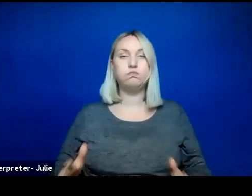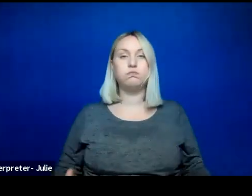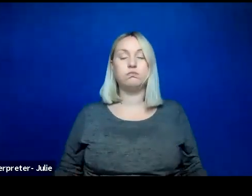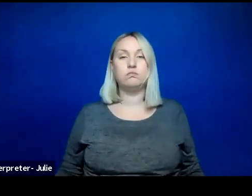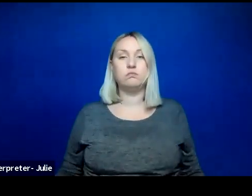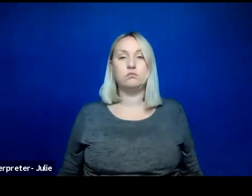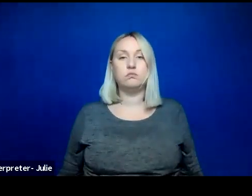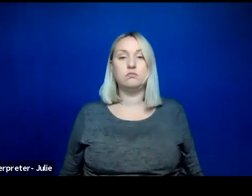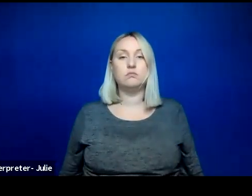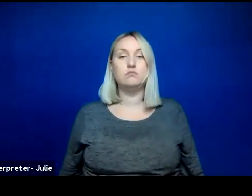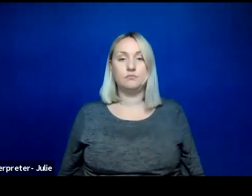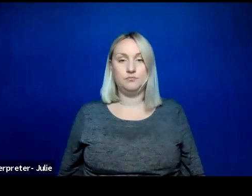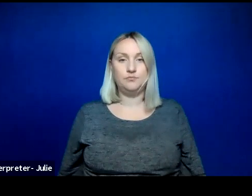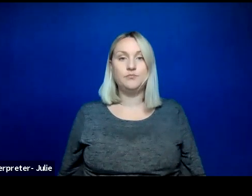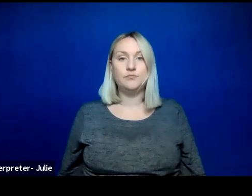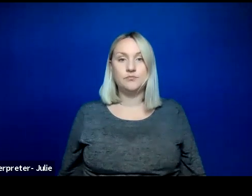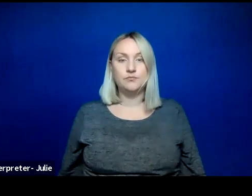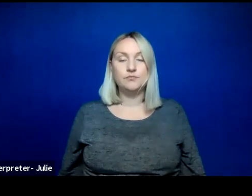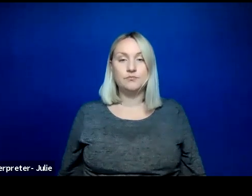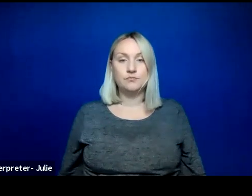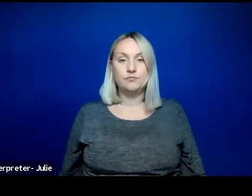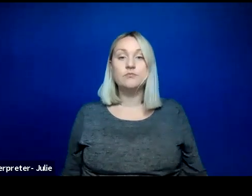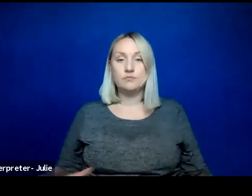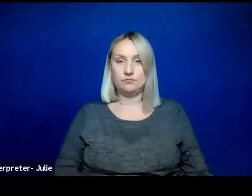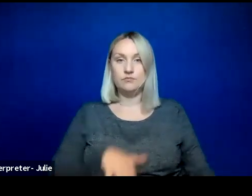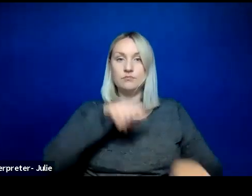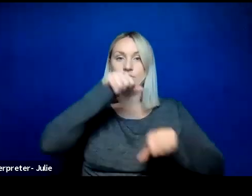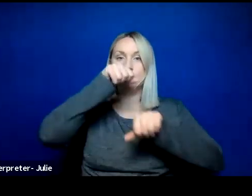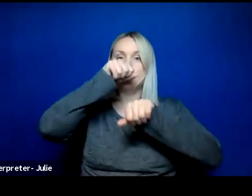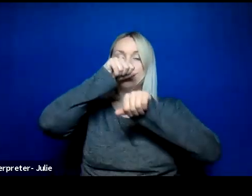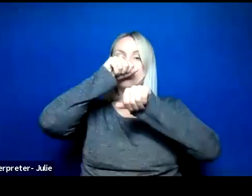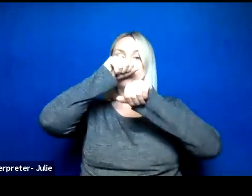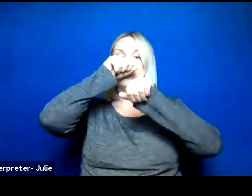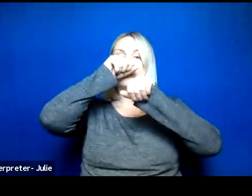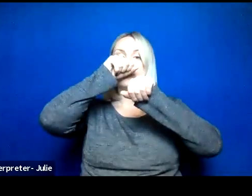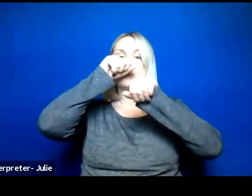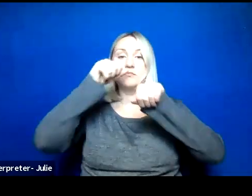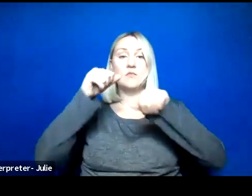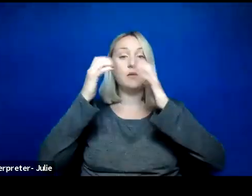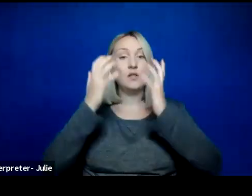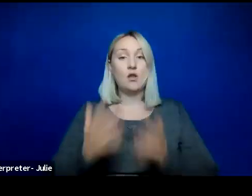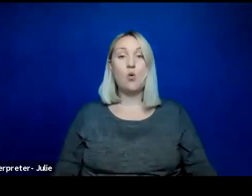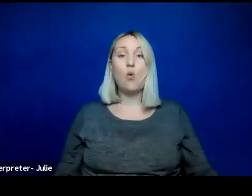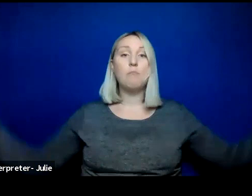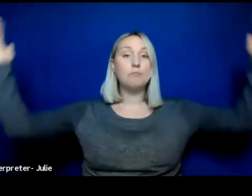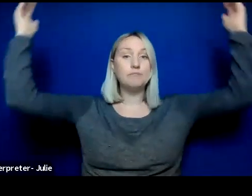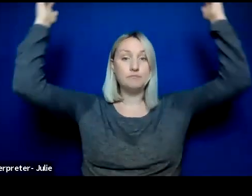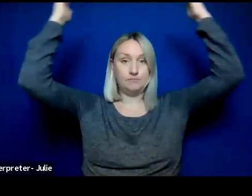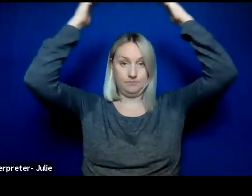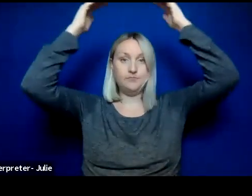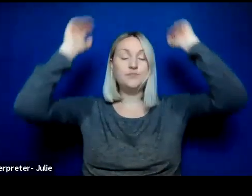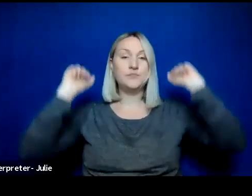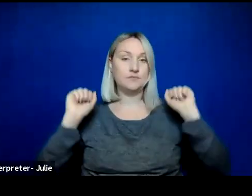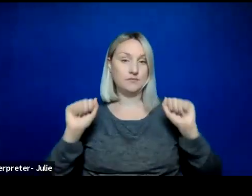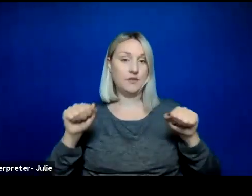body, maybe bring the arms back. Inhale, as your arms go forward, maybe they go all the way up overhead.